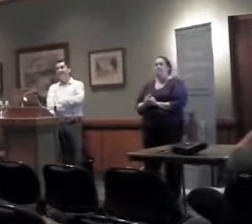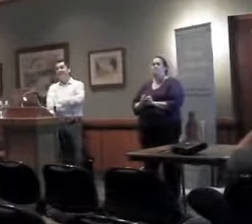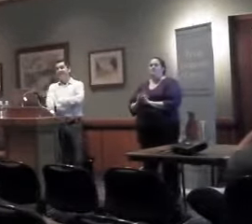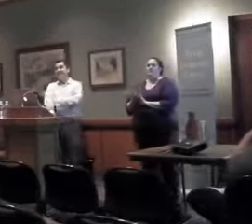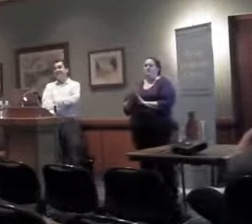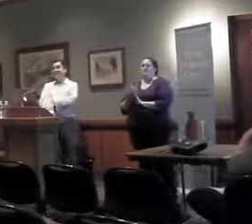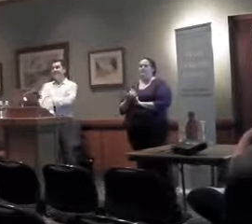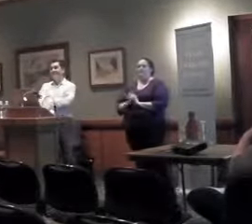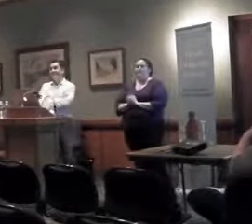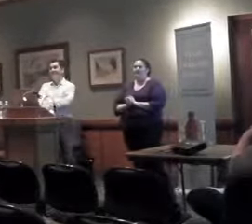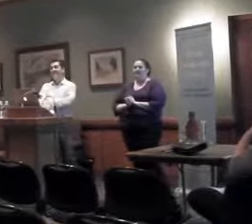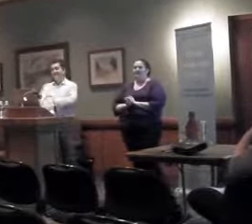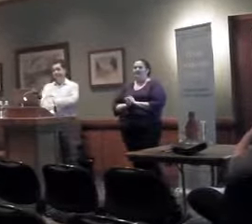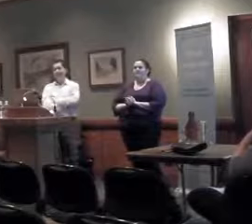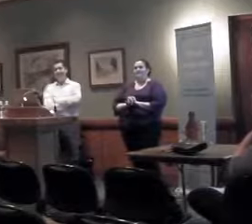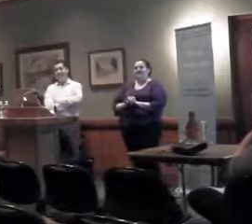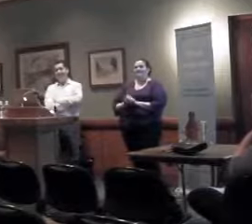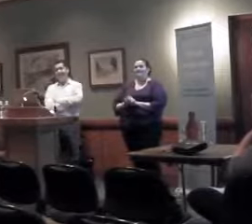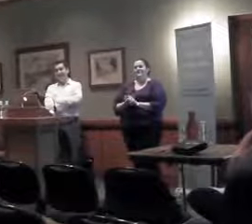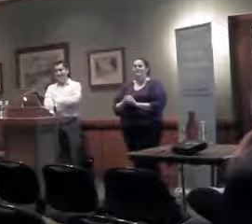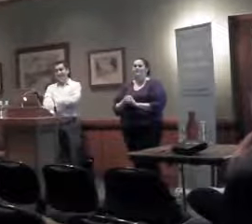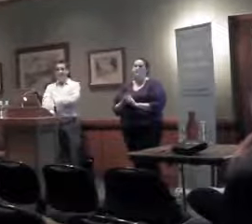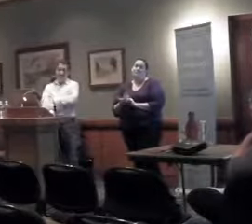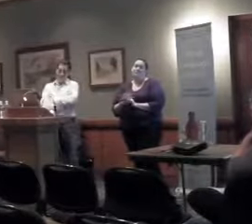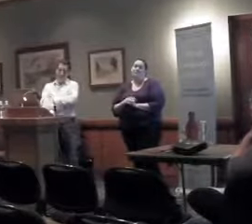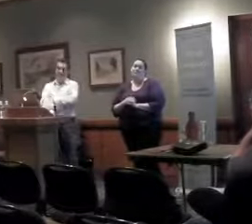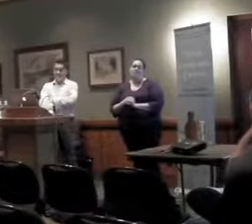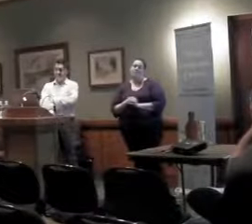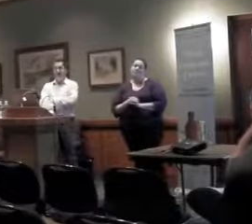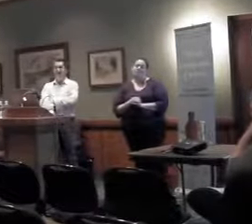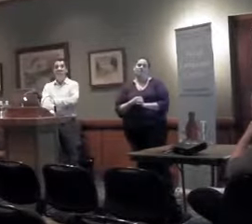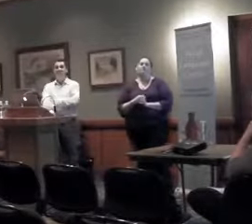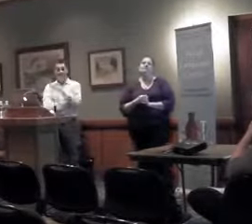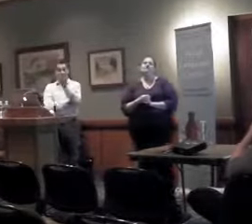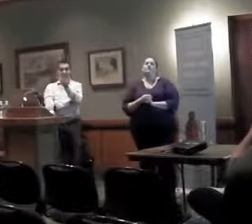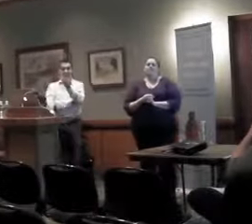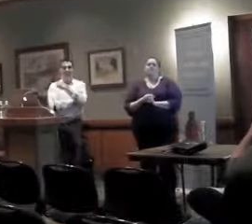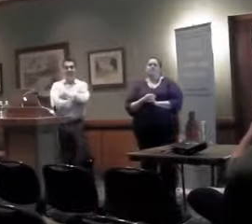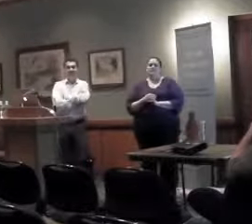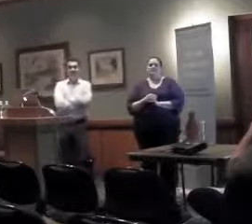not announced it to everyone. They've kind of kept it hidden so they don't know that they can enroll.